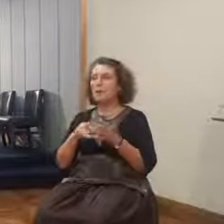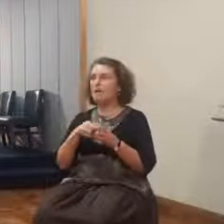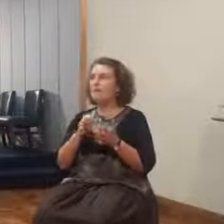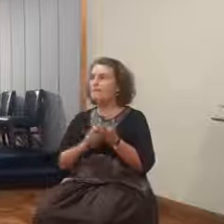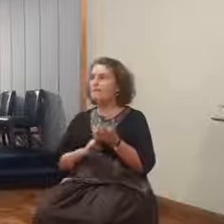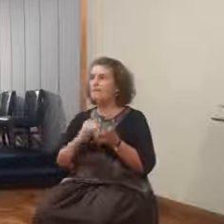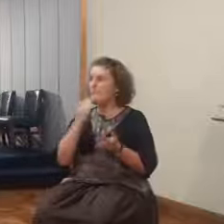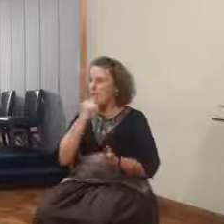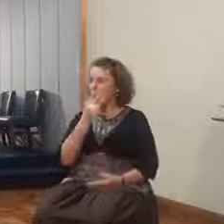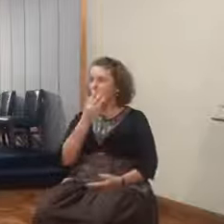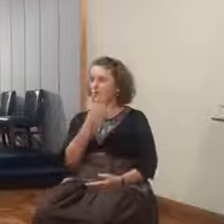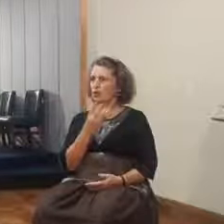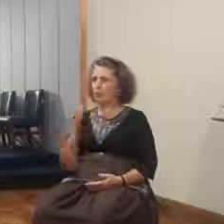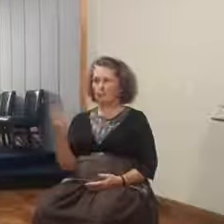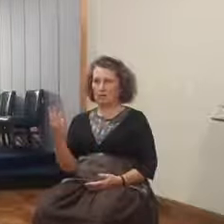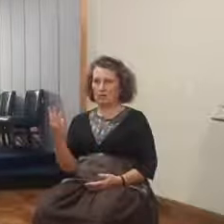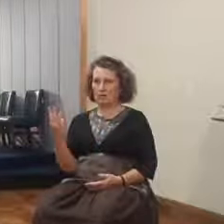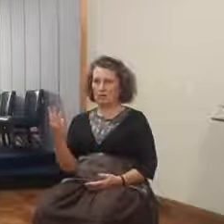Psalm 33.